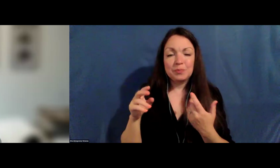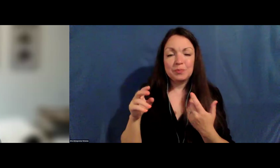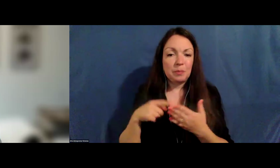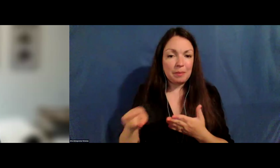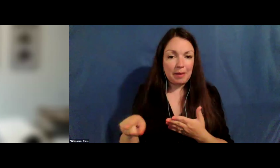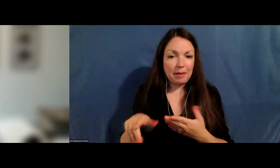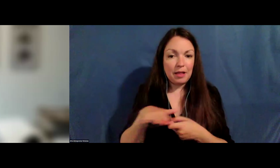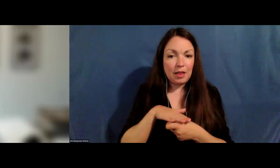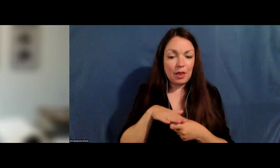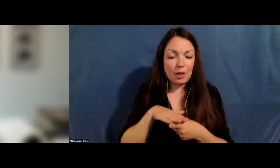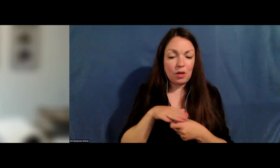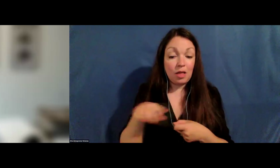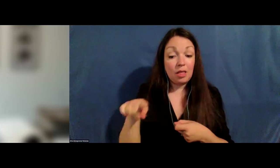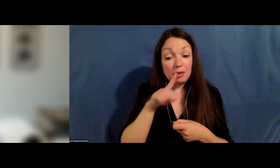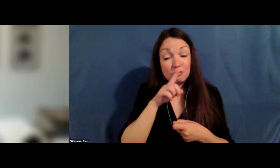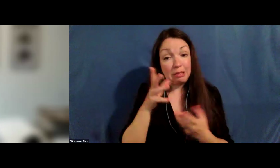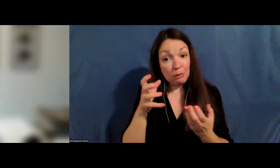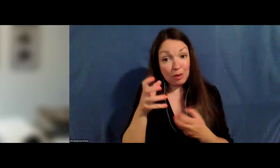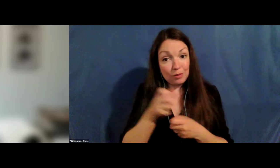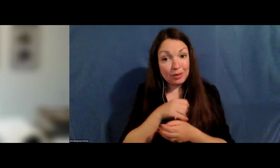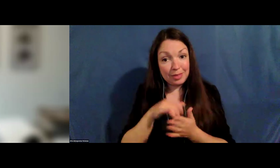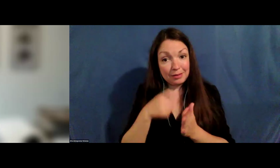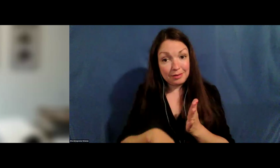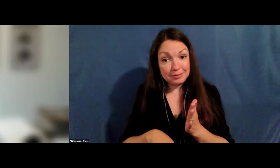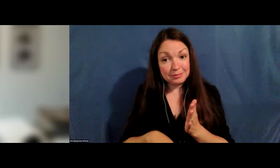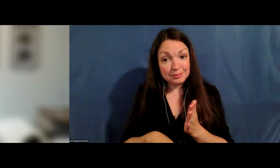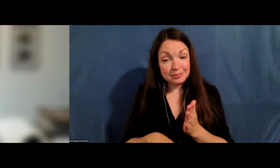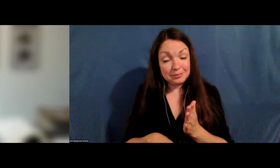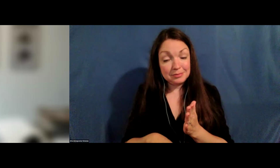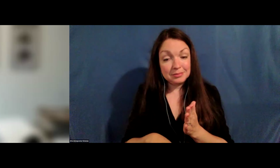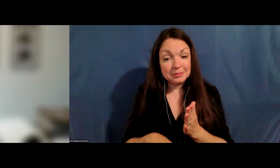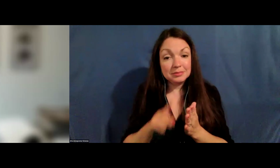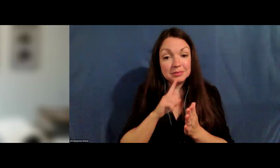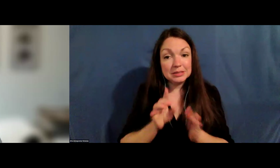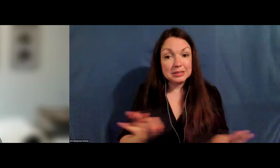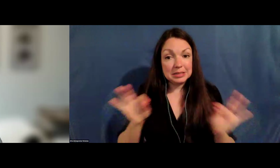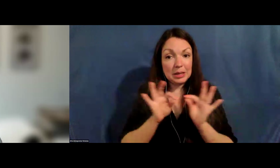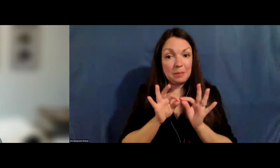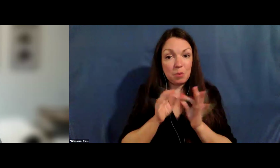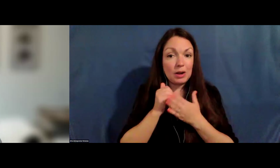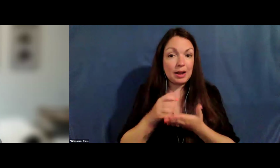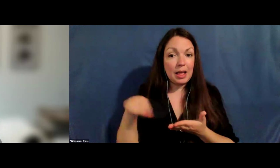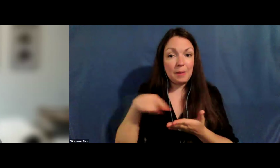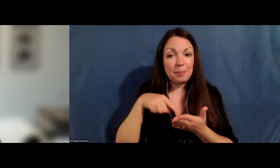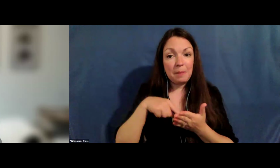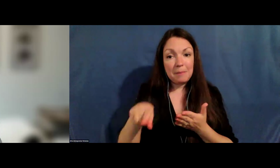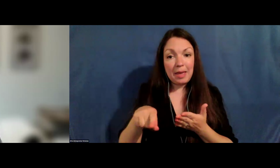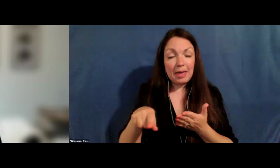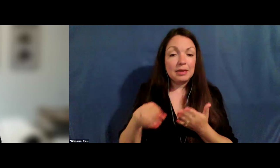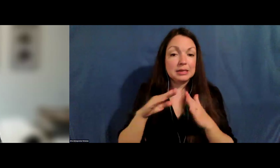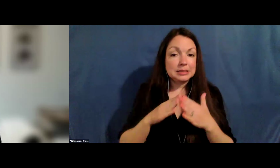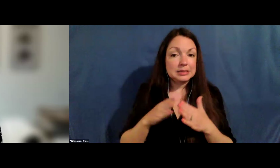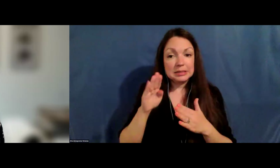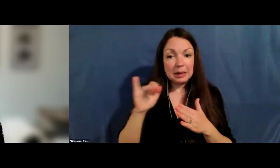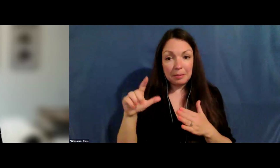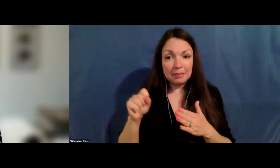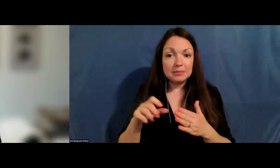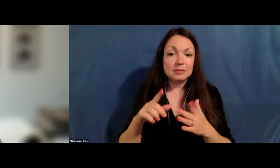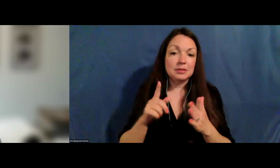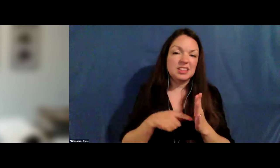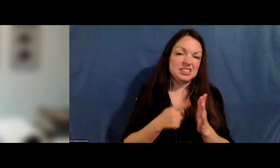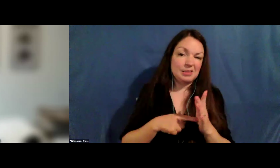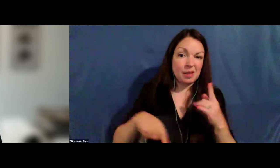really interested in getting those, getting that funding. It's important to them, helps them pay their municipal bills. And there is sometimes dispute between